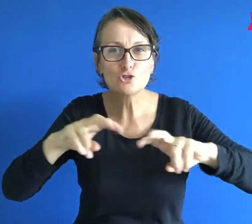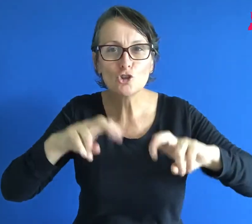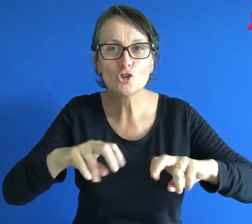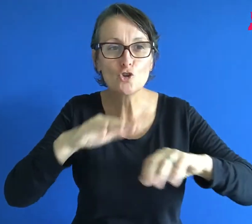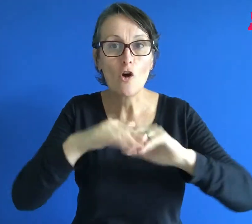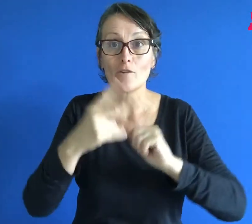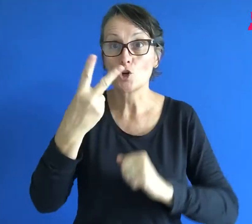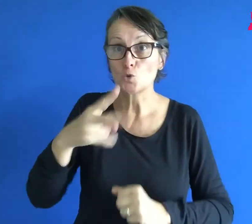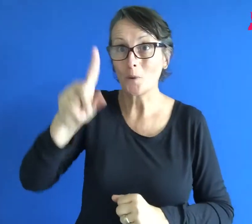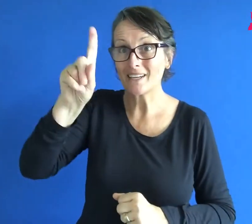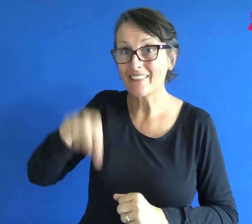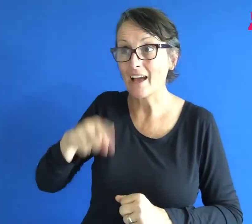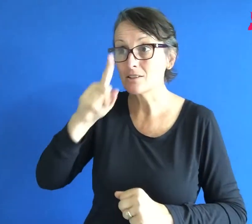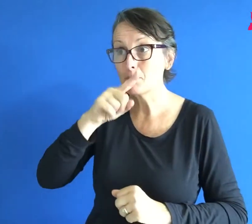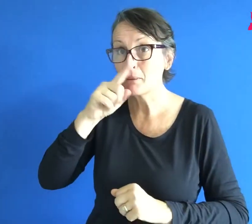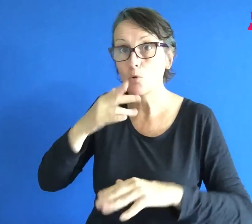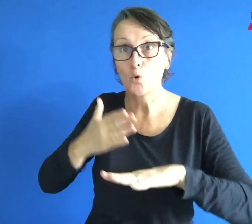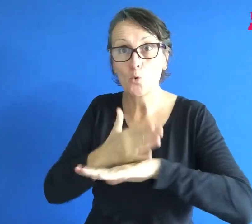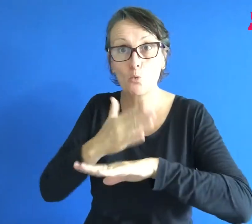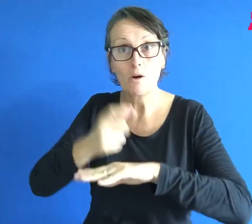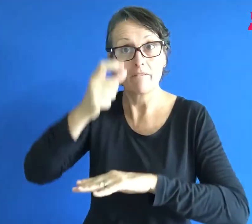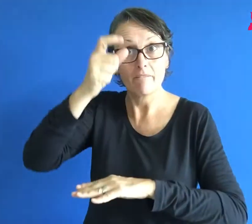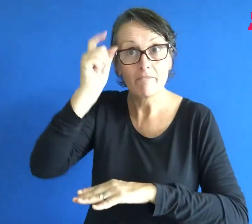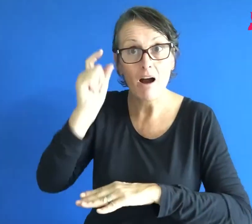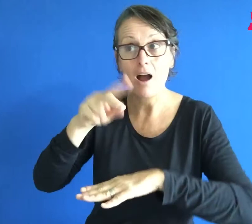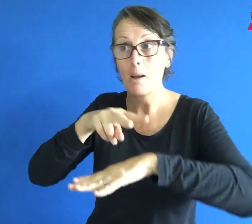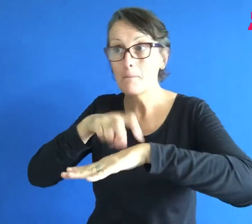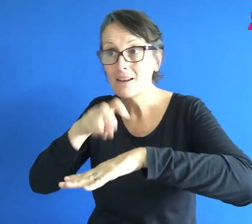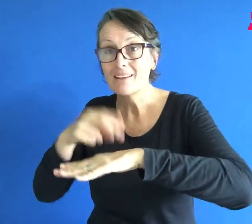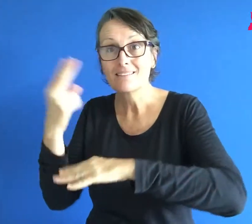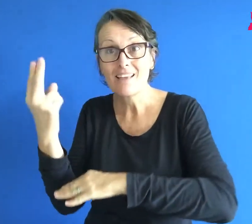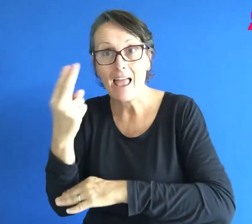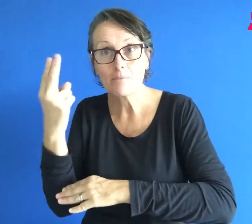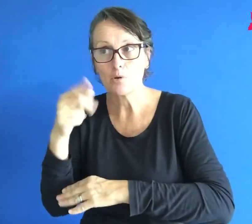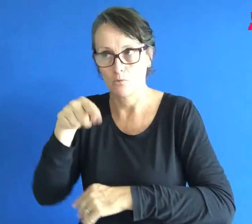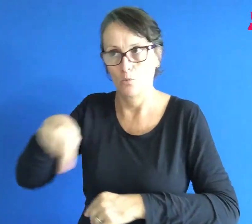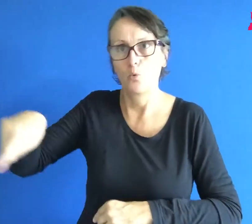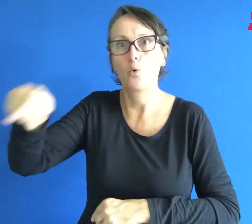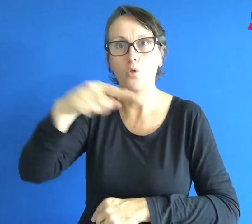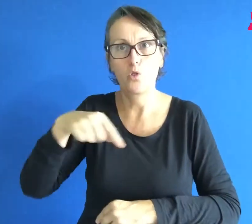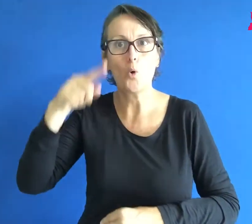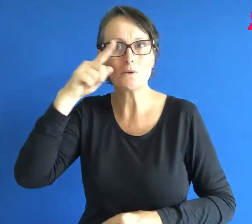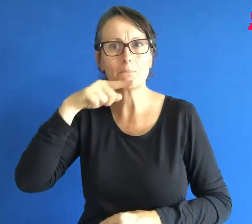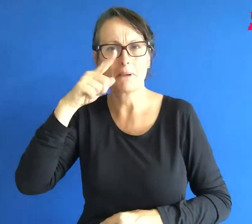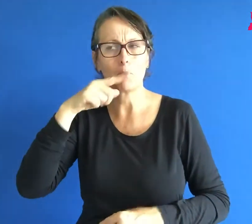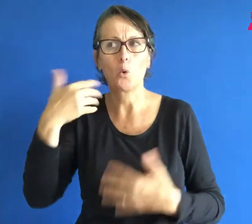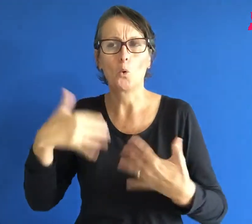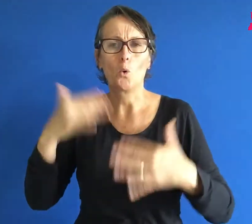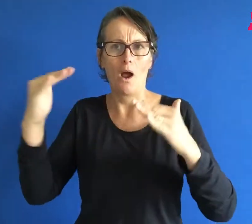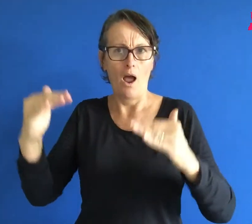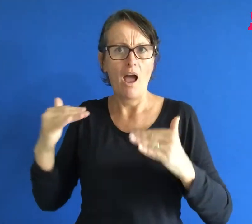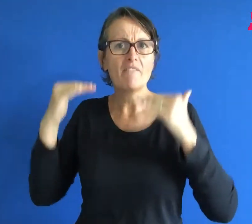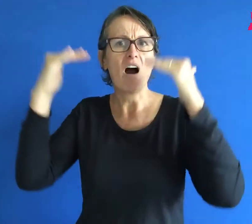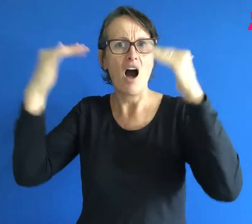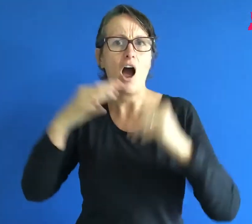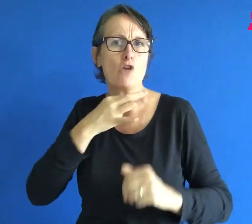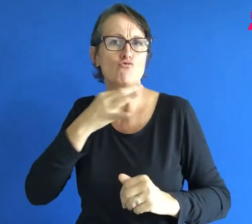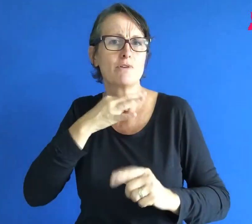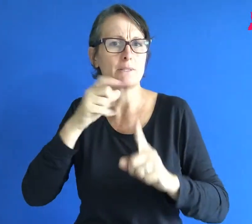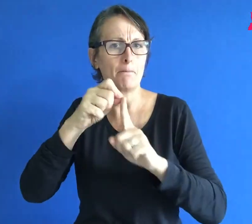responders, including fireys. And we know that this group of people have higher rates of post-traumatic stress than the general